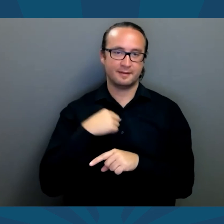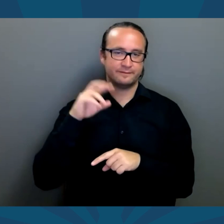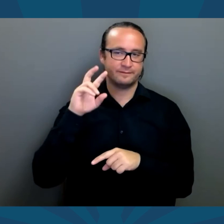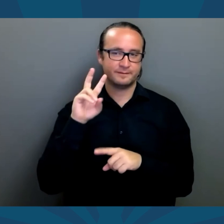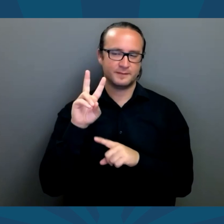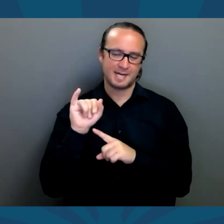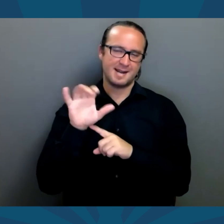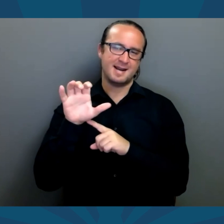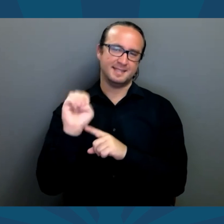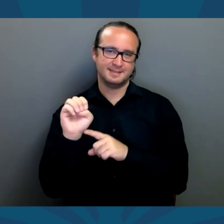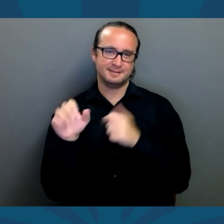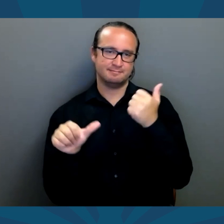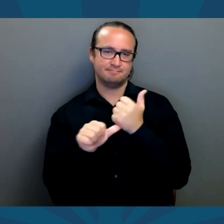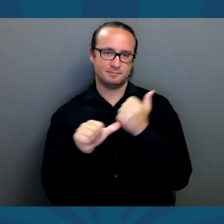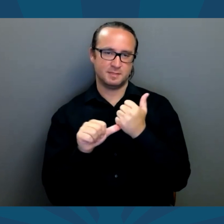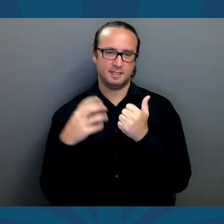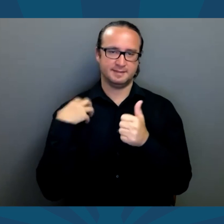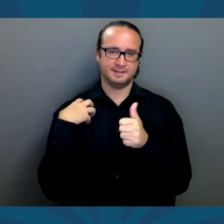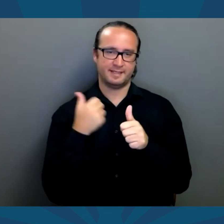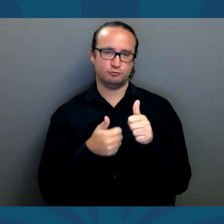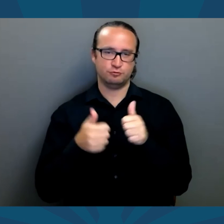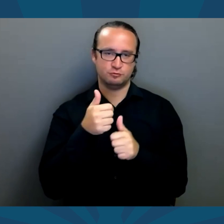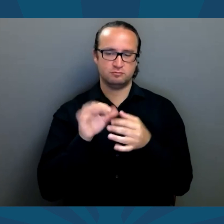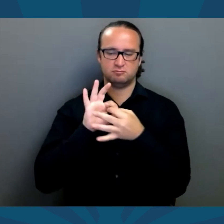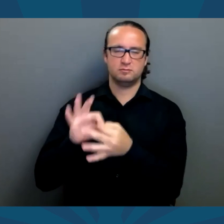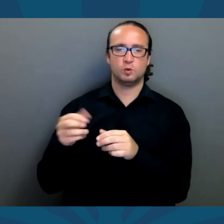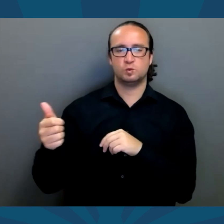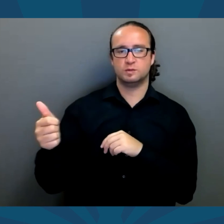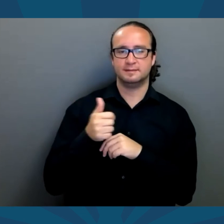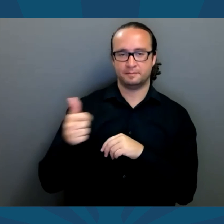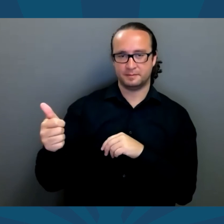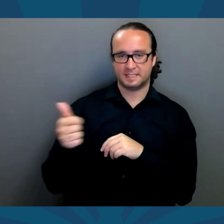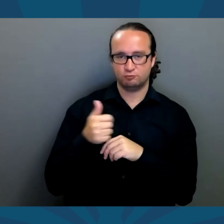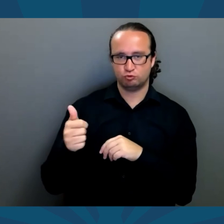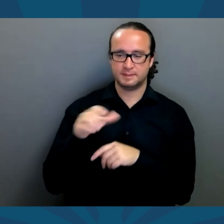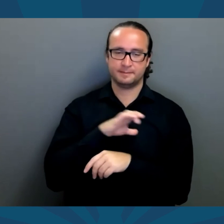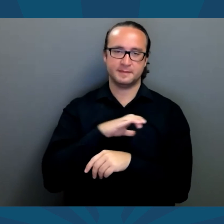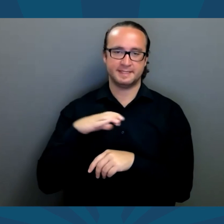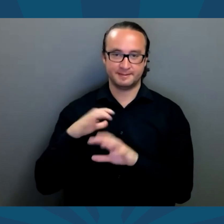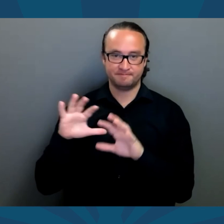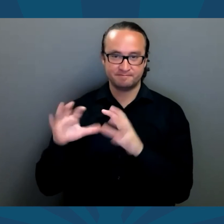During my first term, I was the vice chairman of the Transportation Committee.